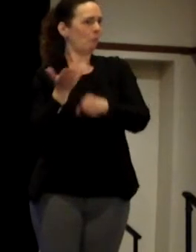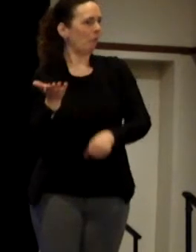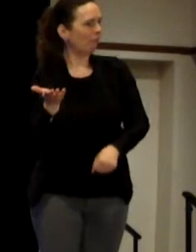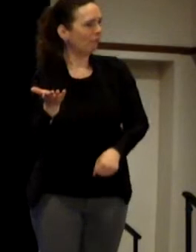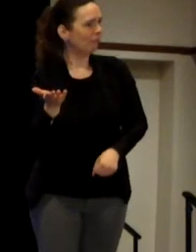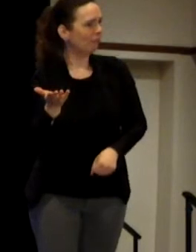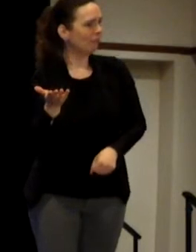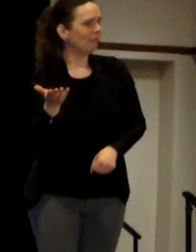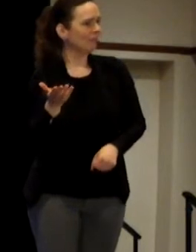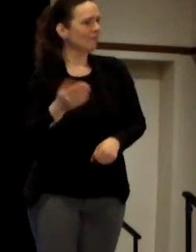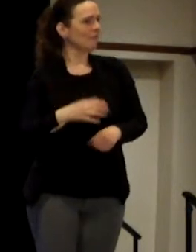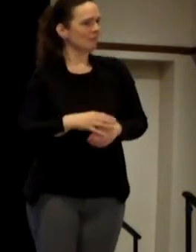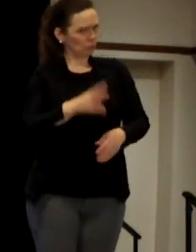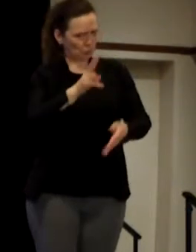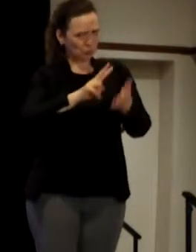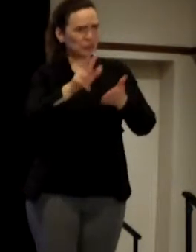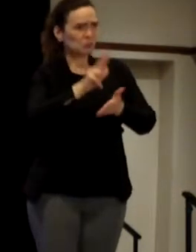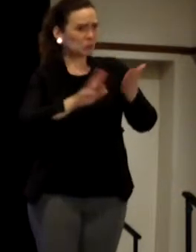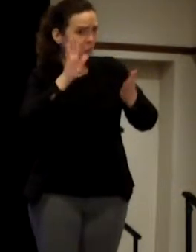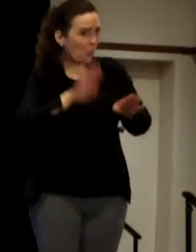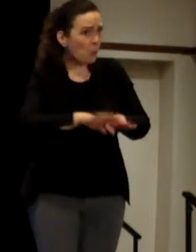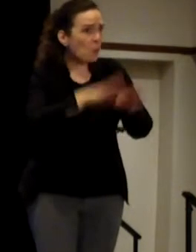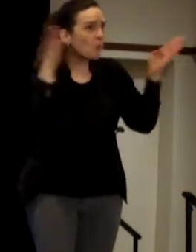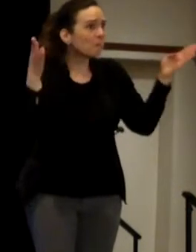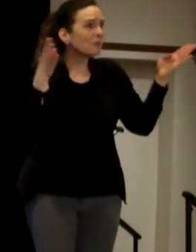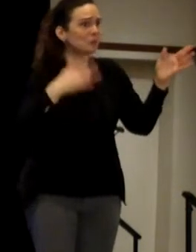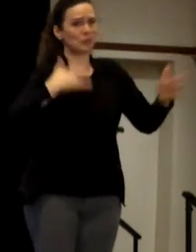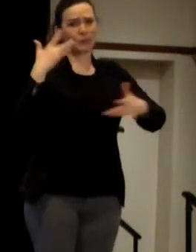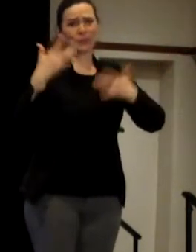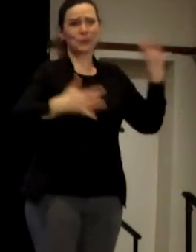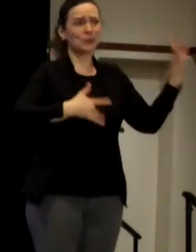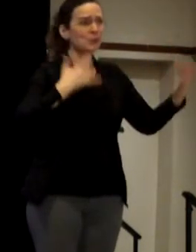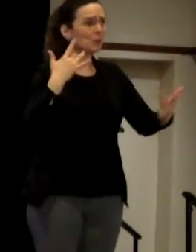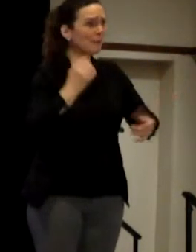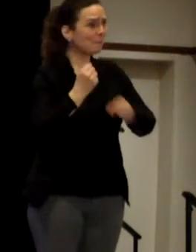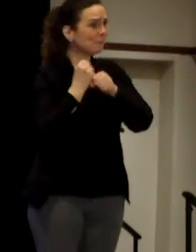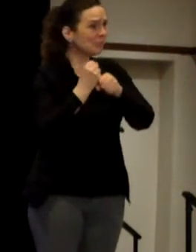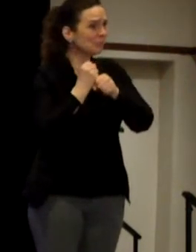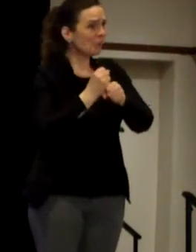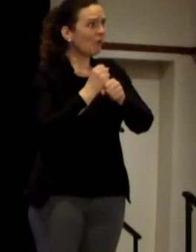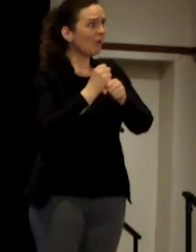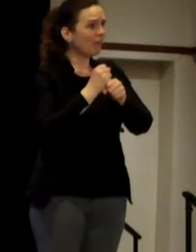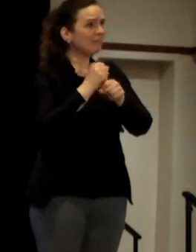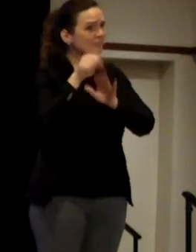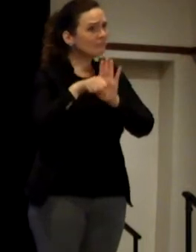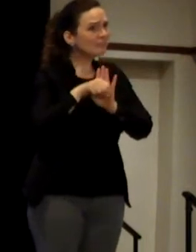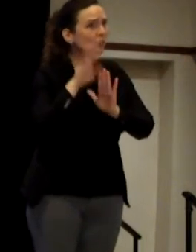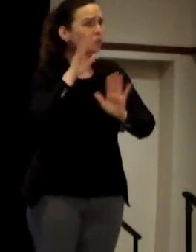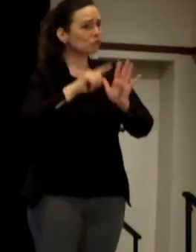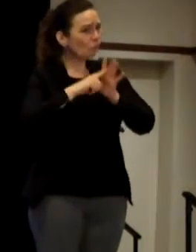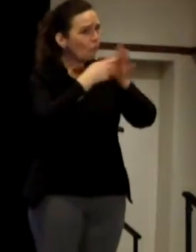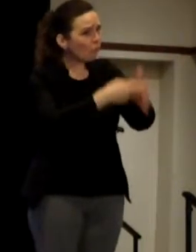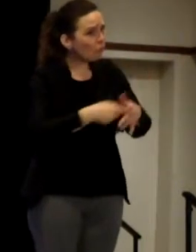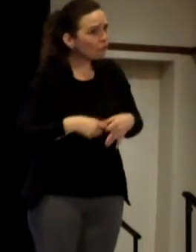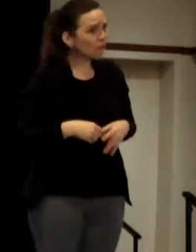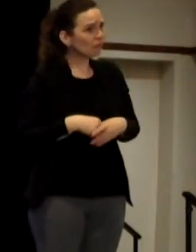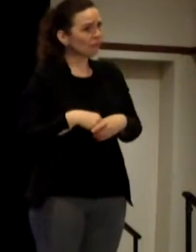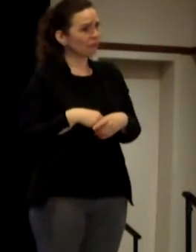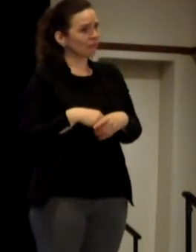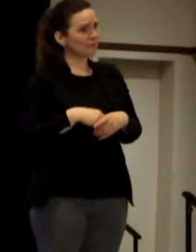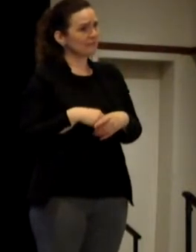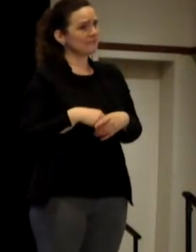So everybody should be really excited to get out to the ballpark with your families. We'll see how it all lines